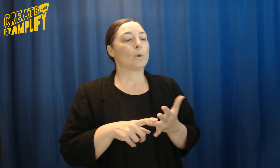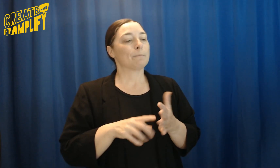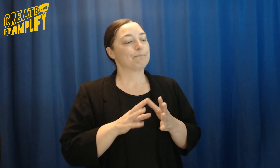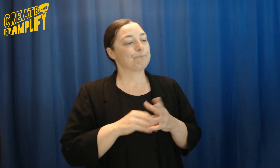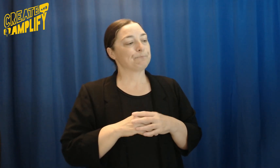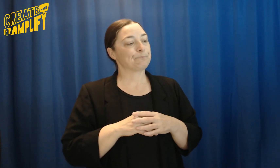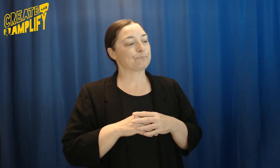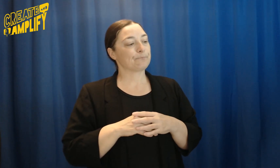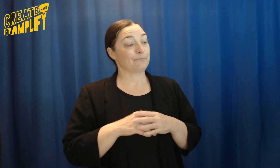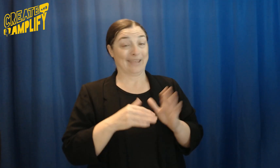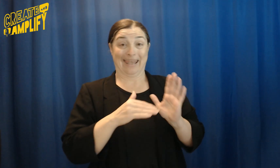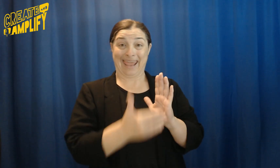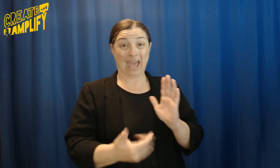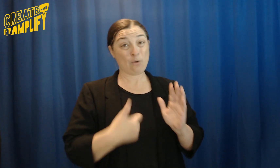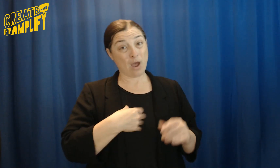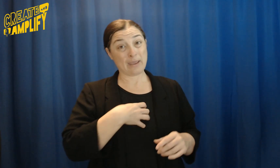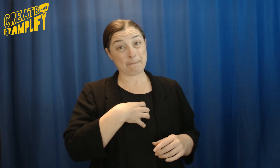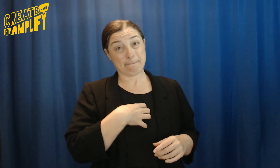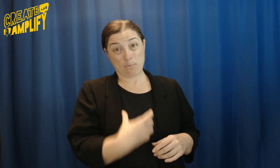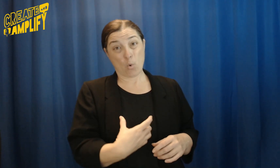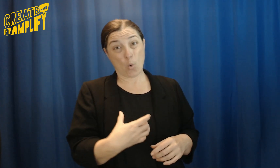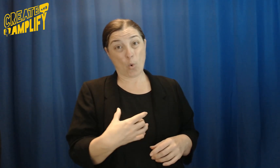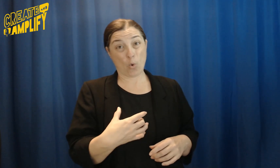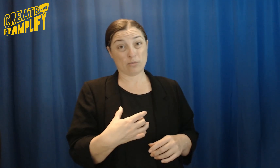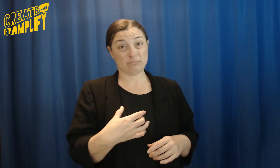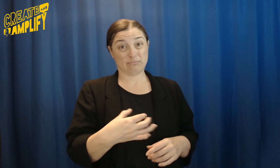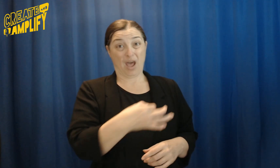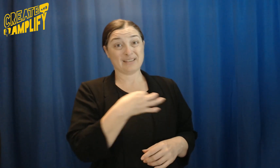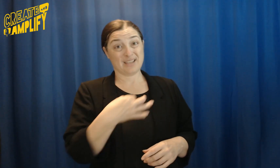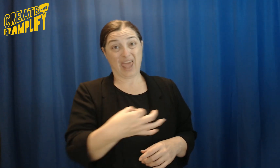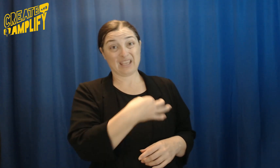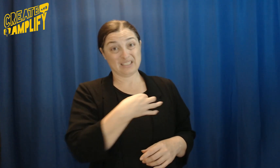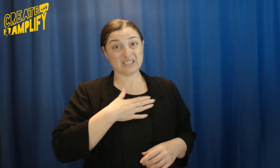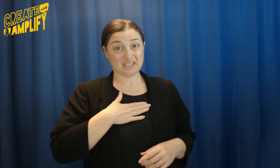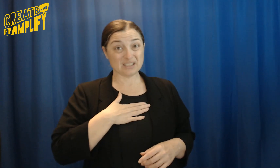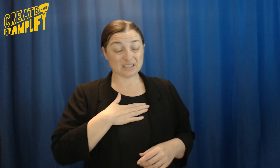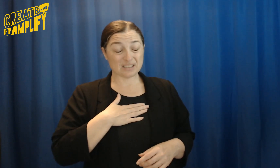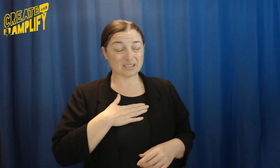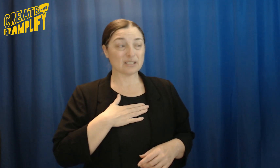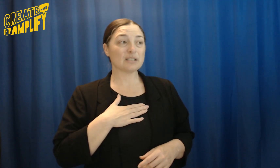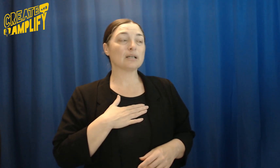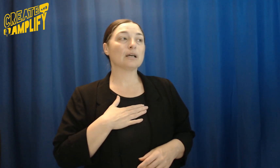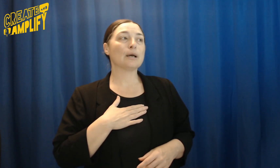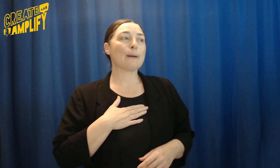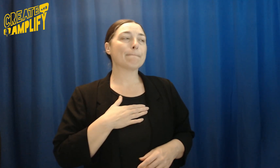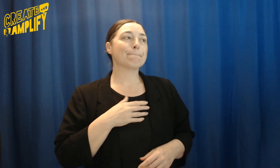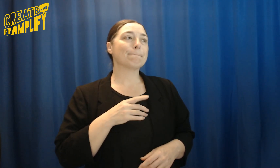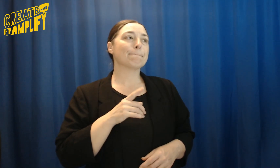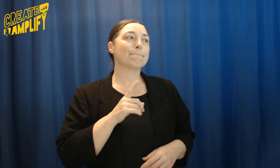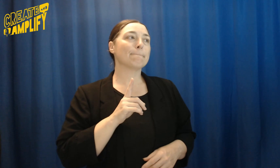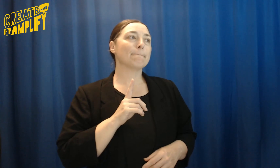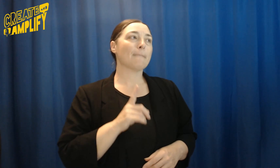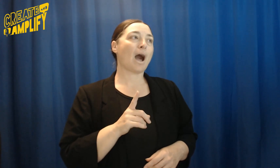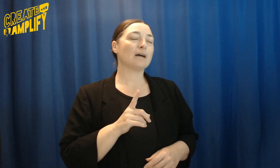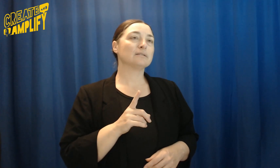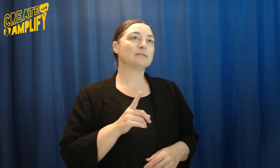I'm a lot more isolated now than I used to be, but with that isolation has come a great deal of